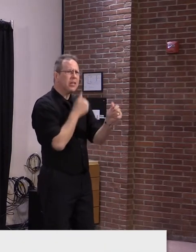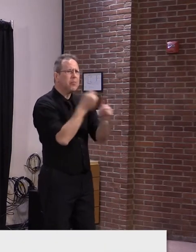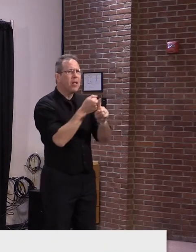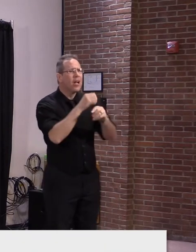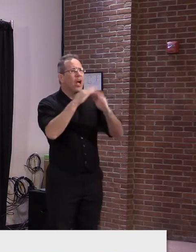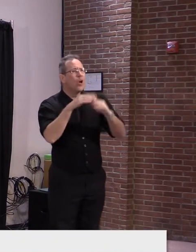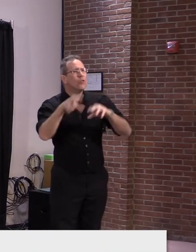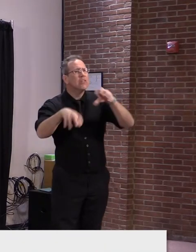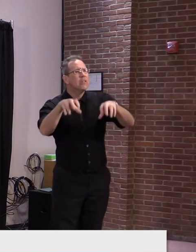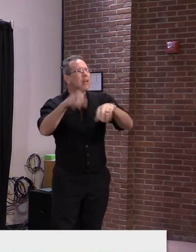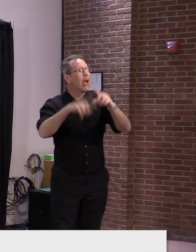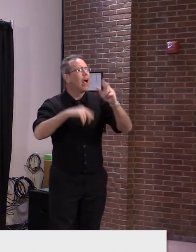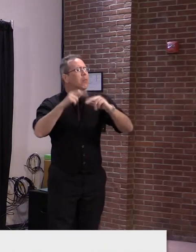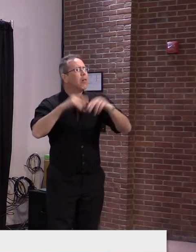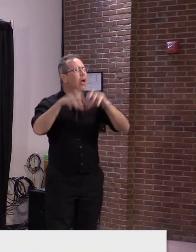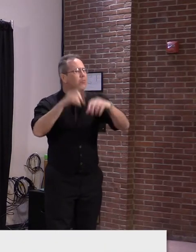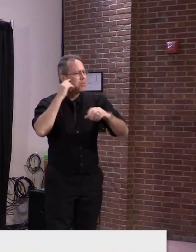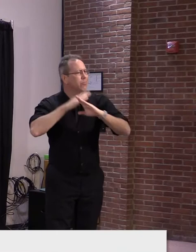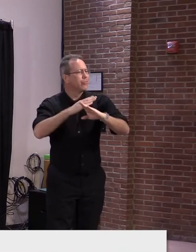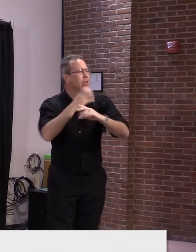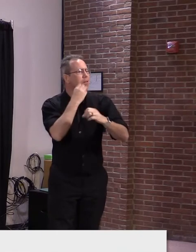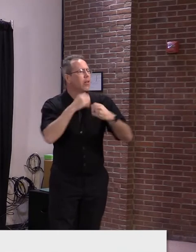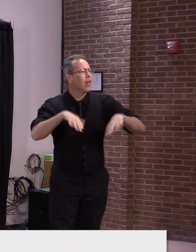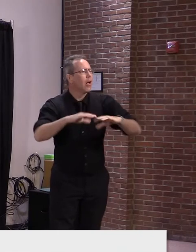don't know what it does.